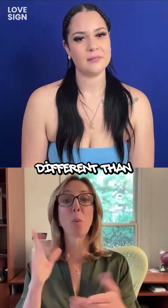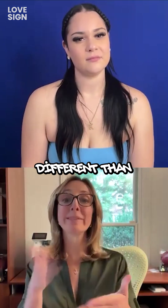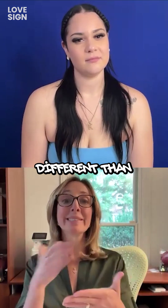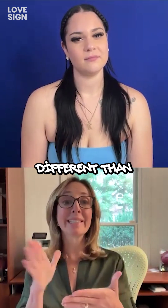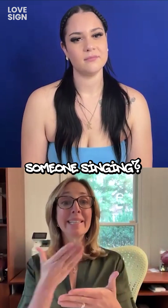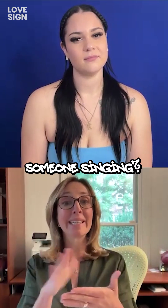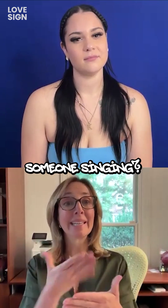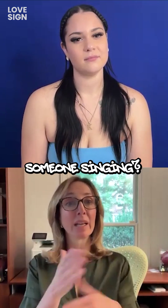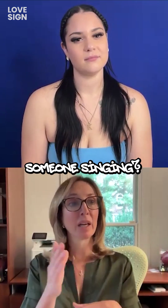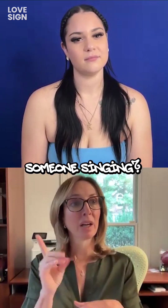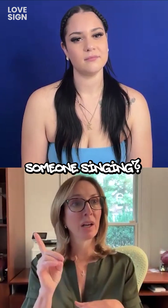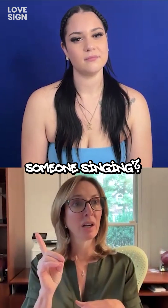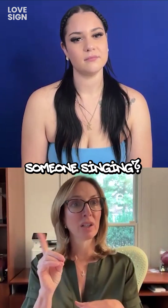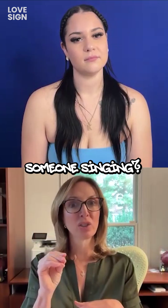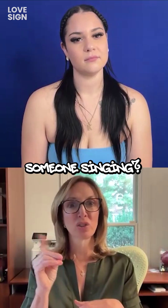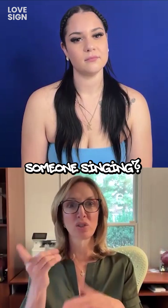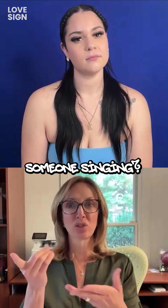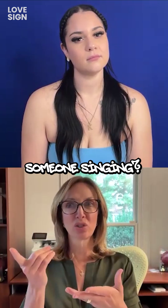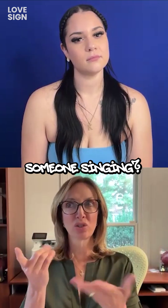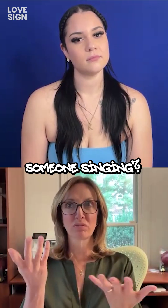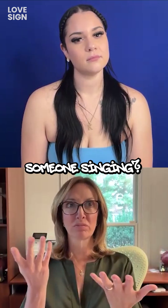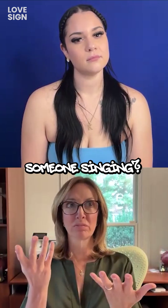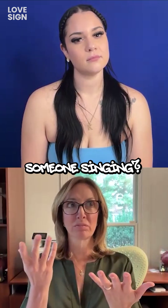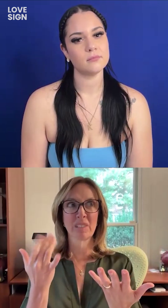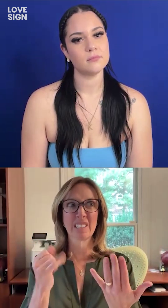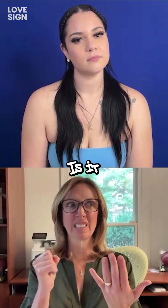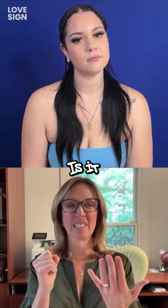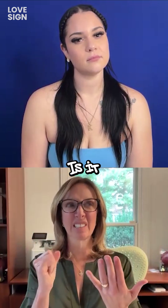different than someone singing?